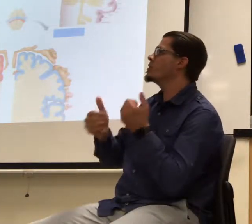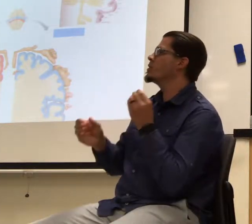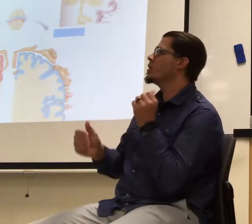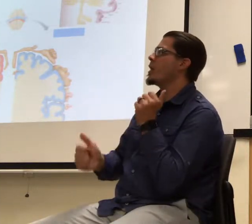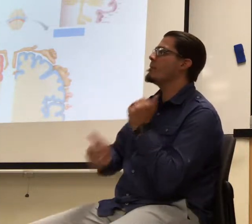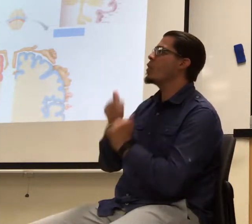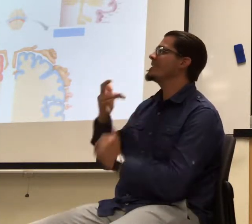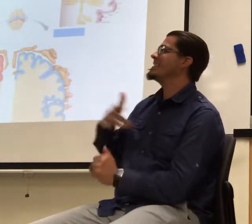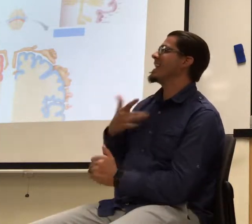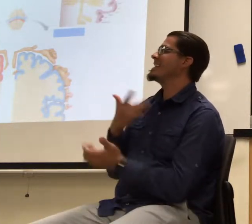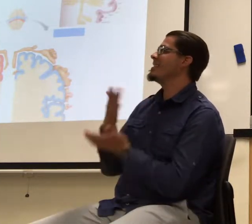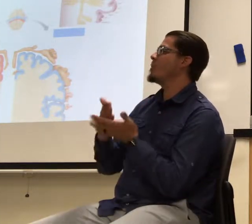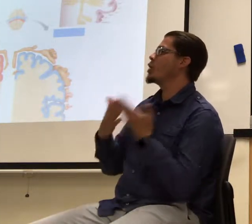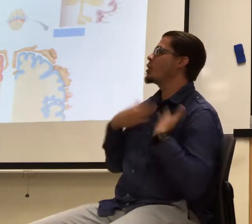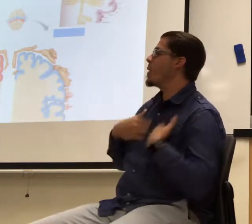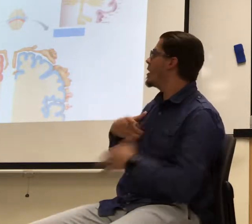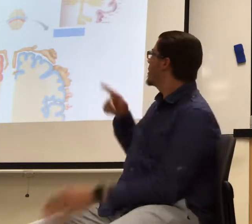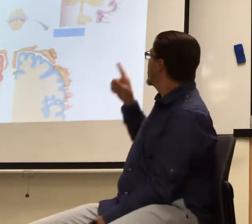sensitive parts of your body?